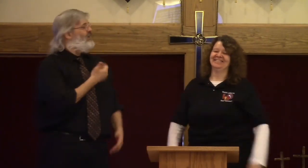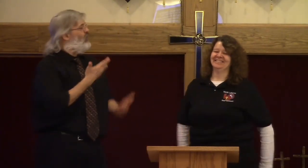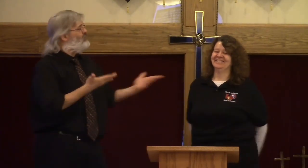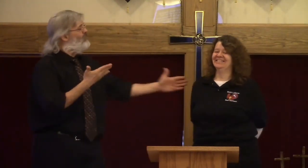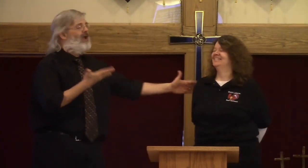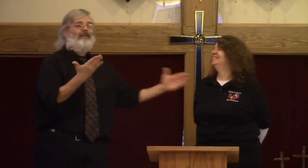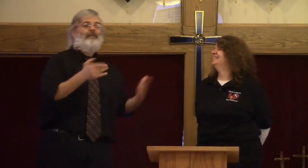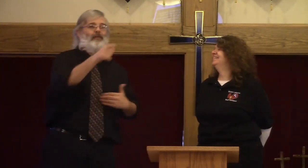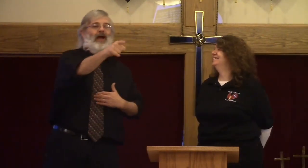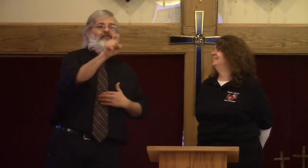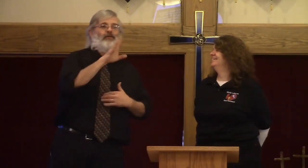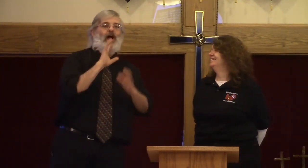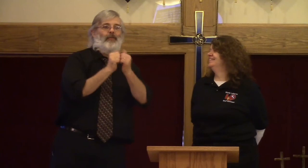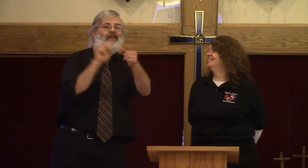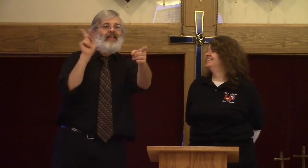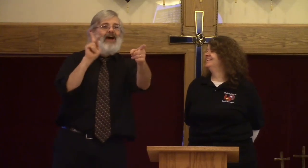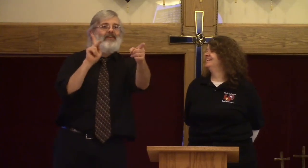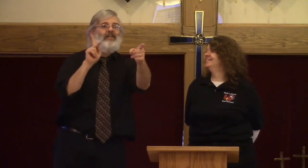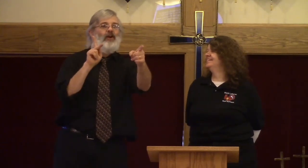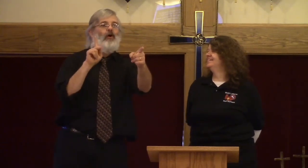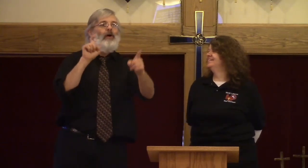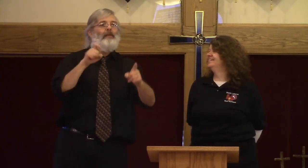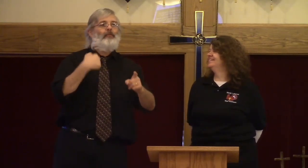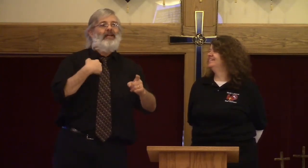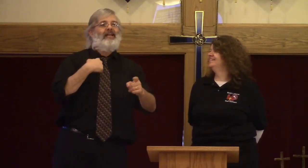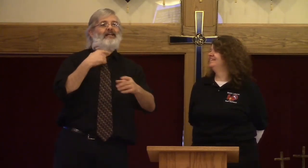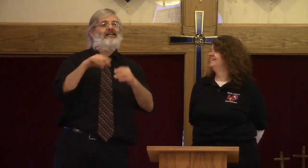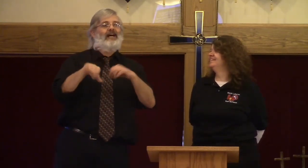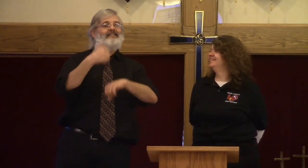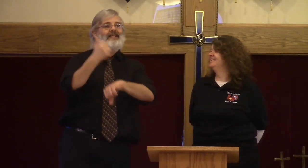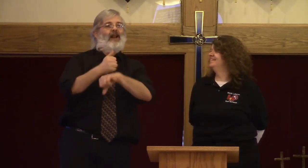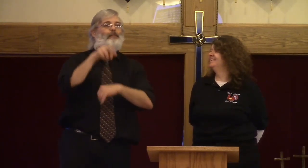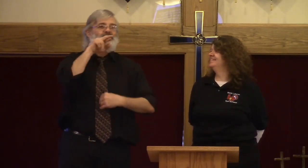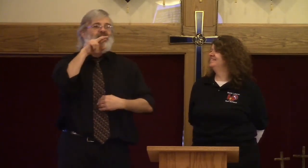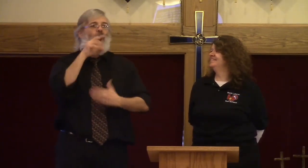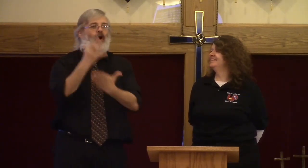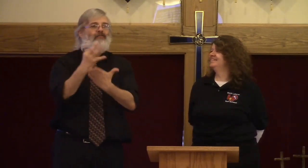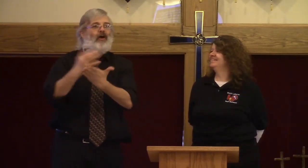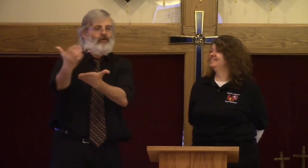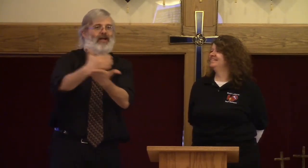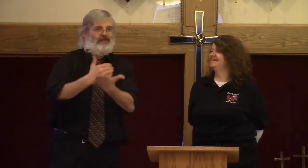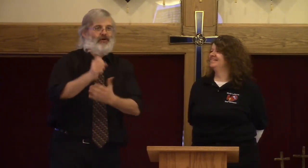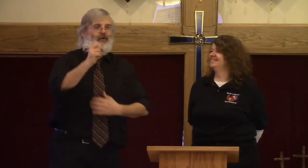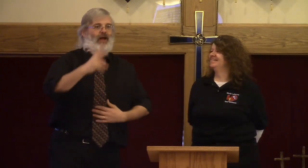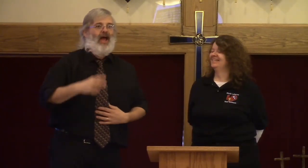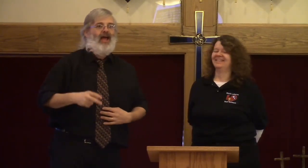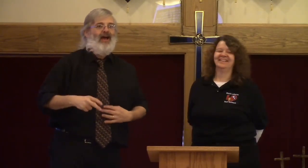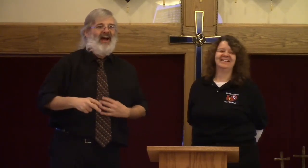So maybe we have to talk with Kevin. Maybe we need to set up a cigar fundraiser, okay?